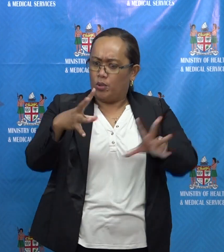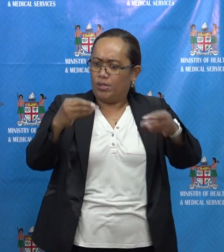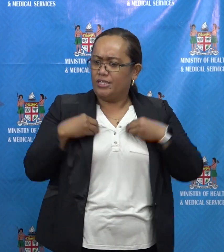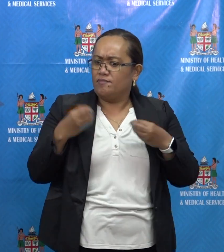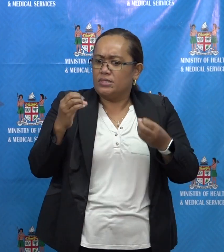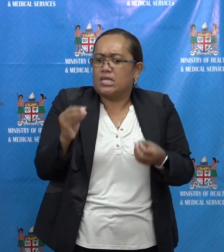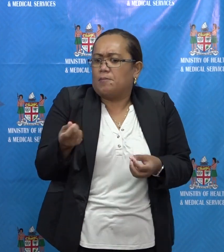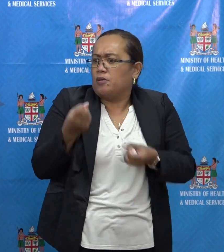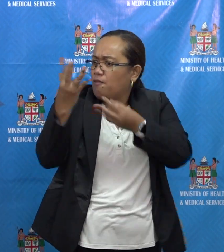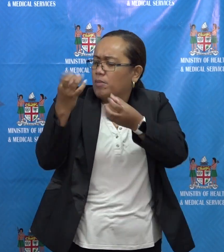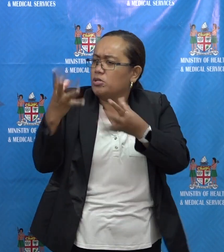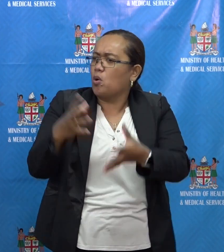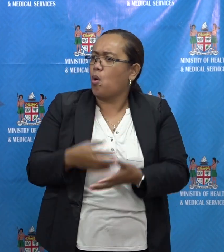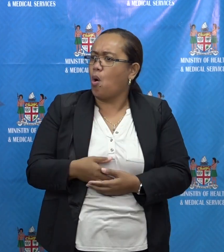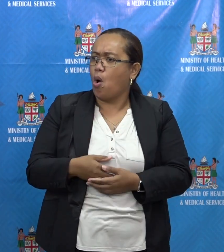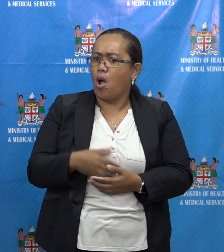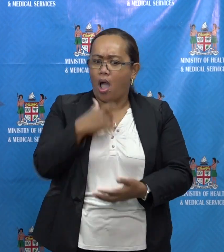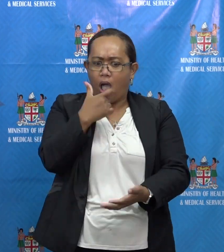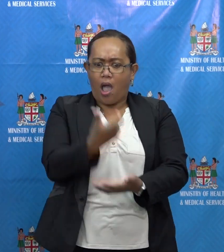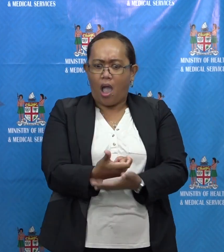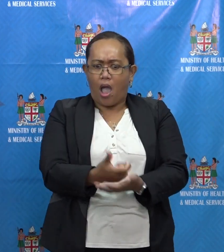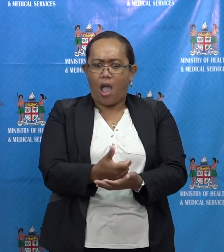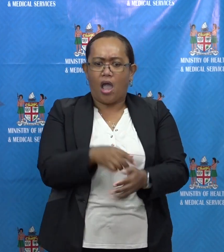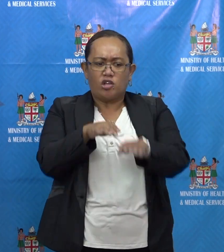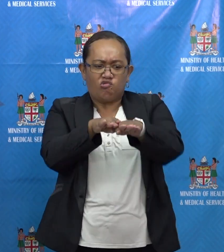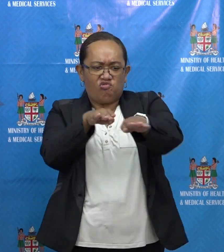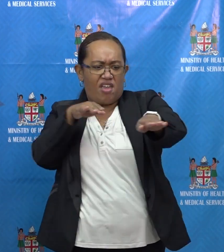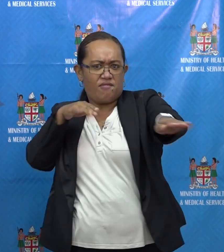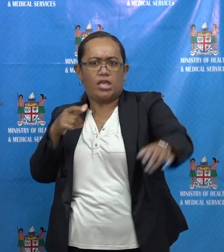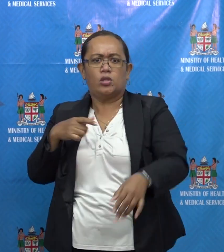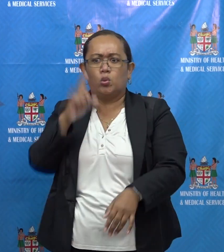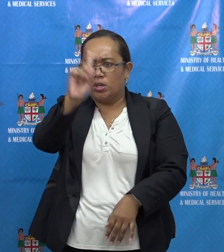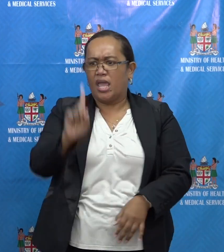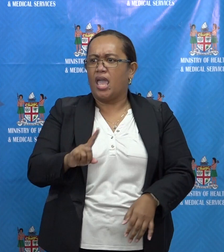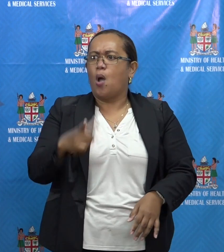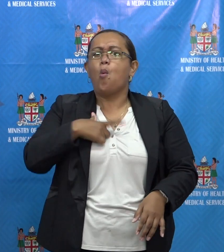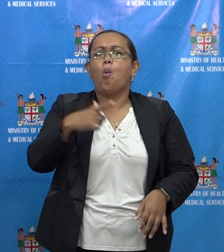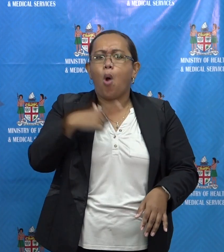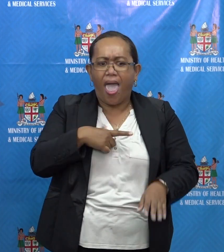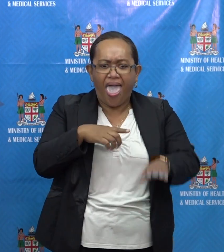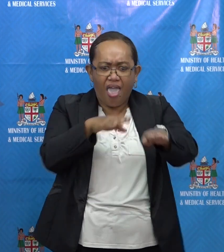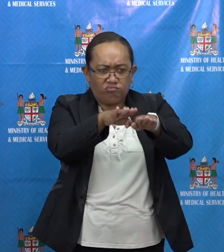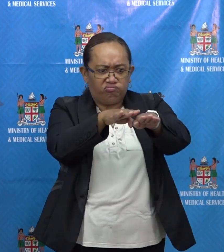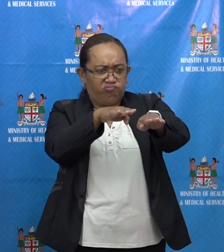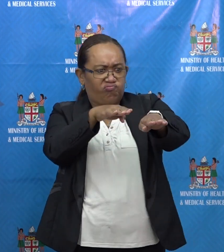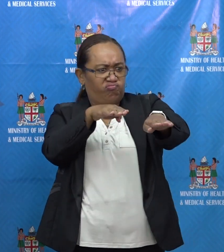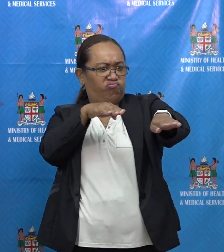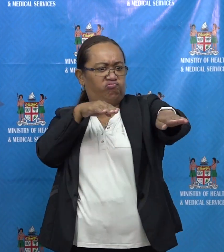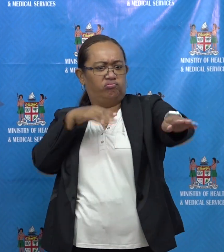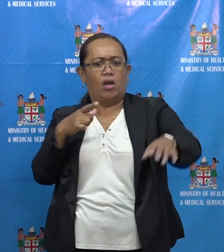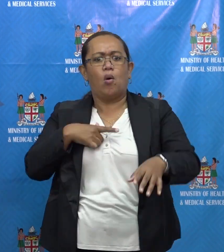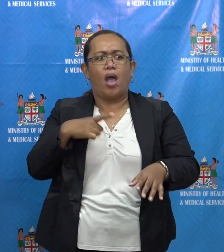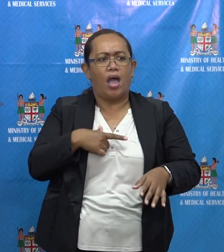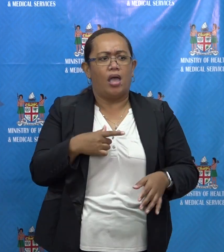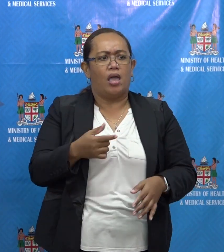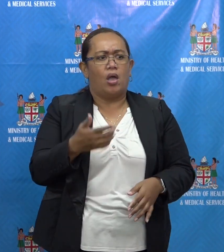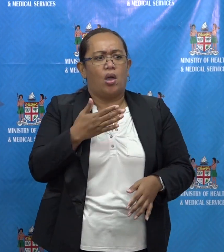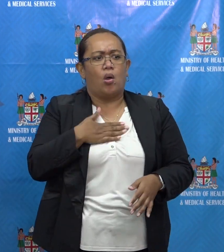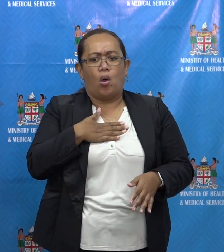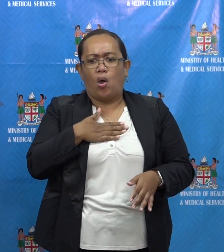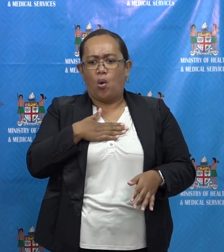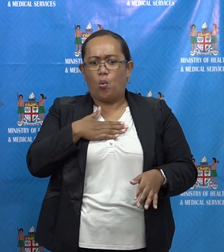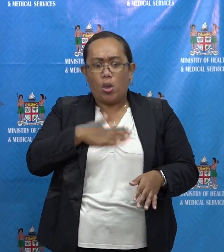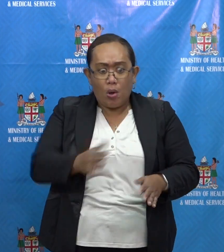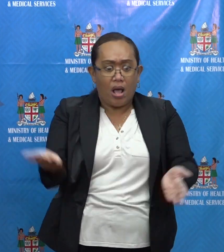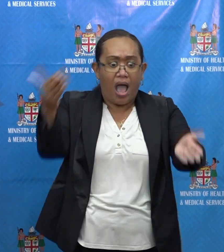information that some residents were stuck in traffic for almost an hour, trying to sort out some essential items, and when they